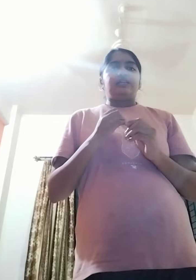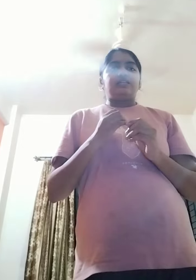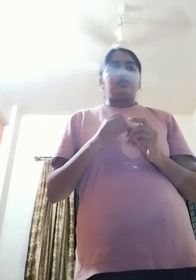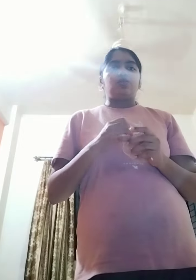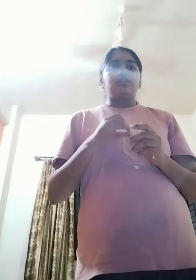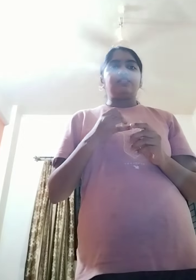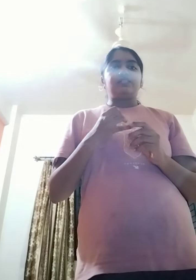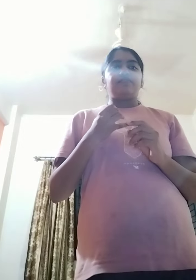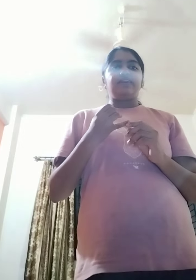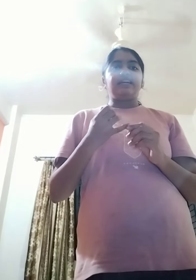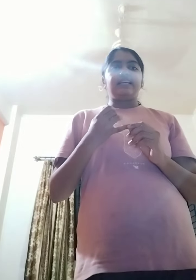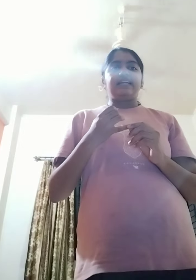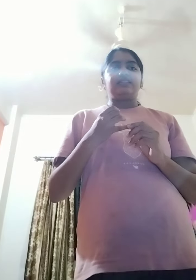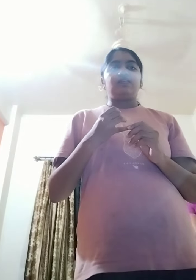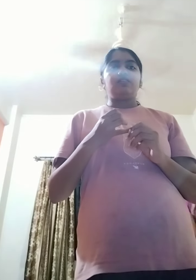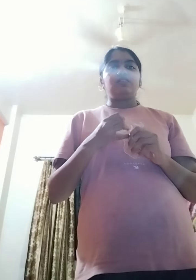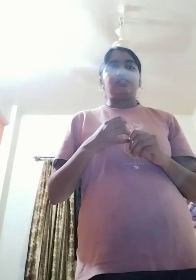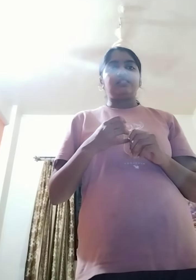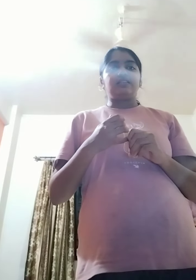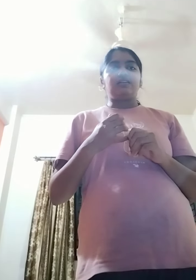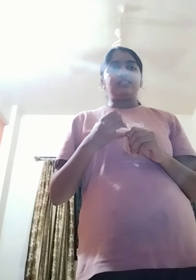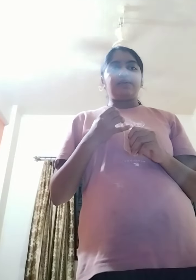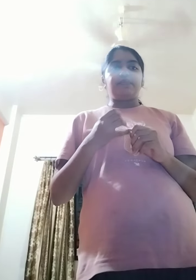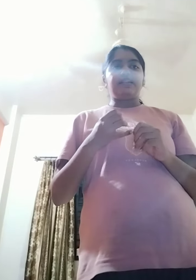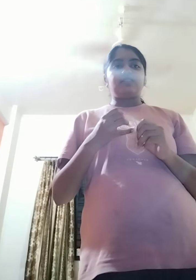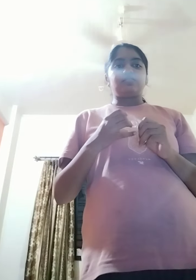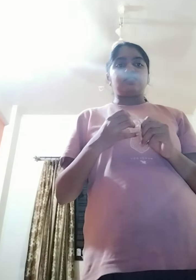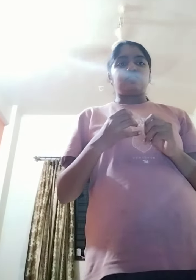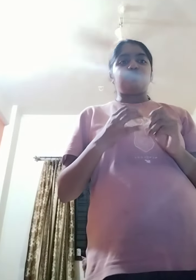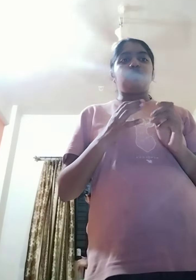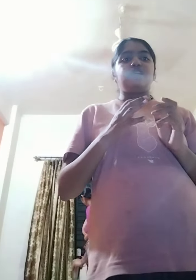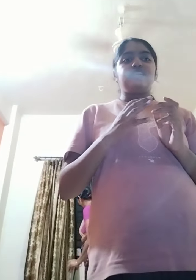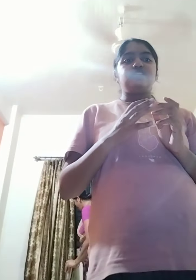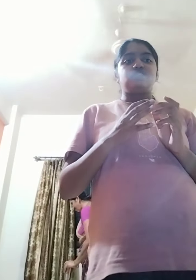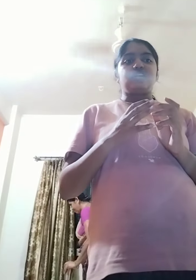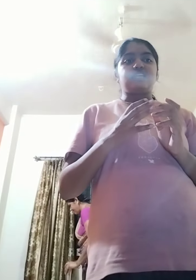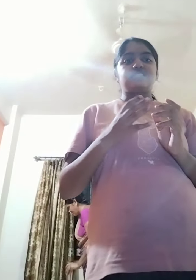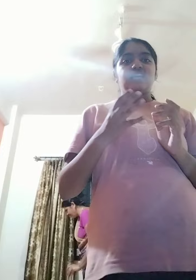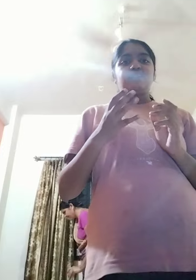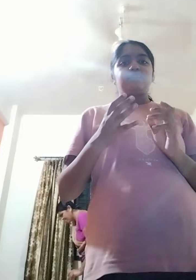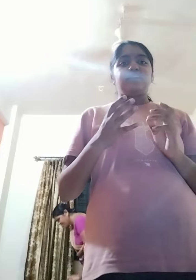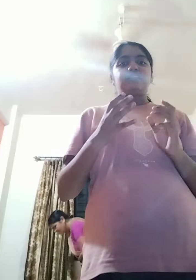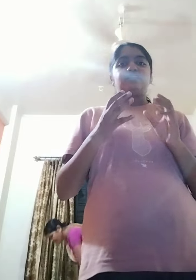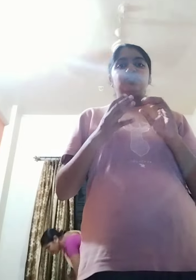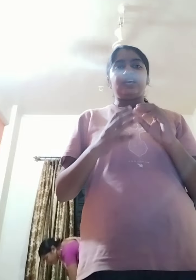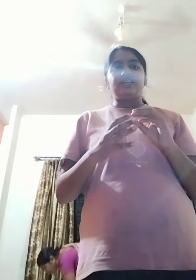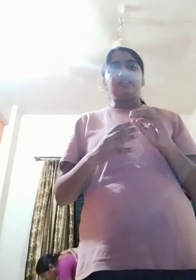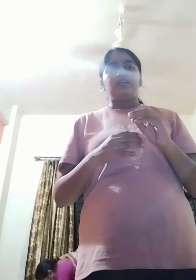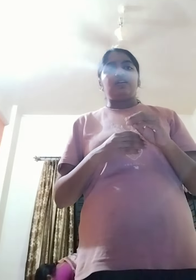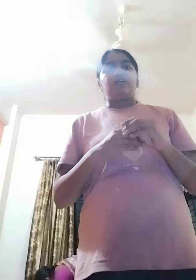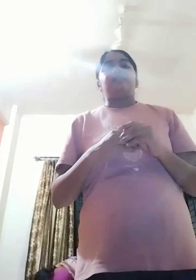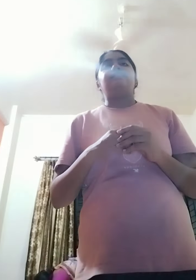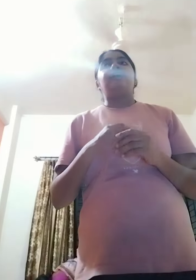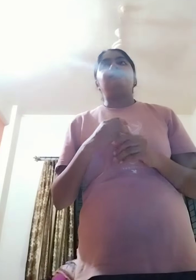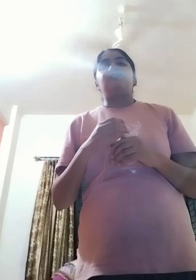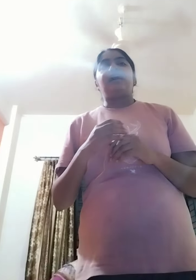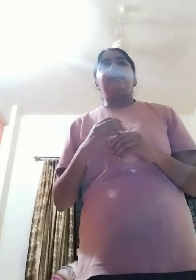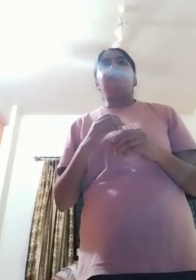So this we create the separate constructor for each task and make the chain,